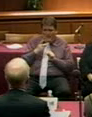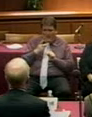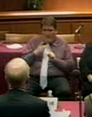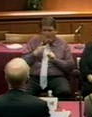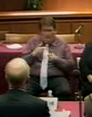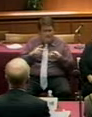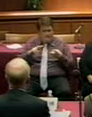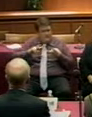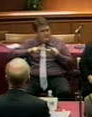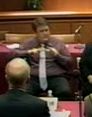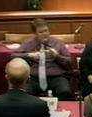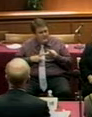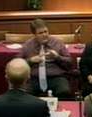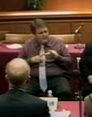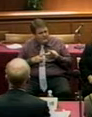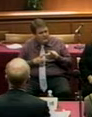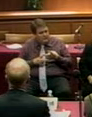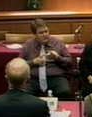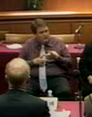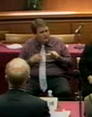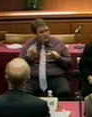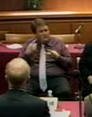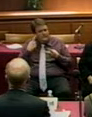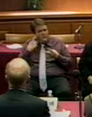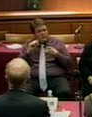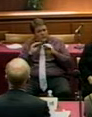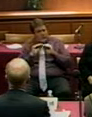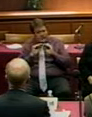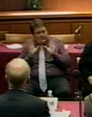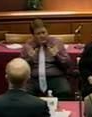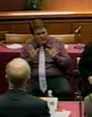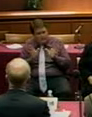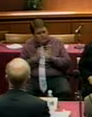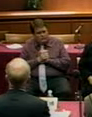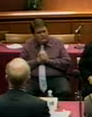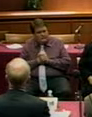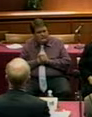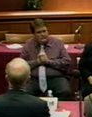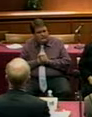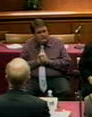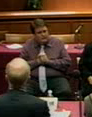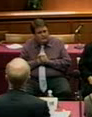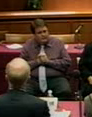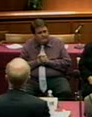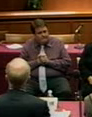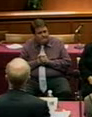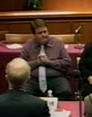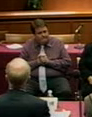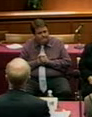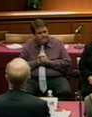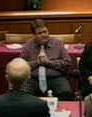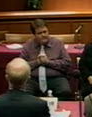I think for clarification that to use the decision to have